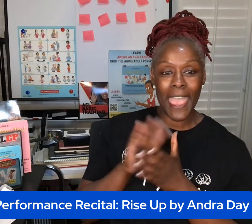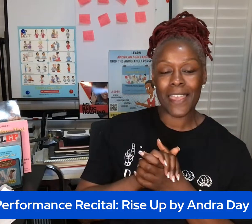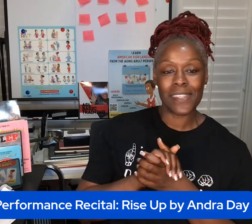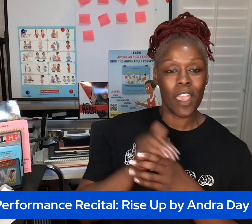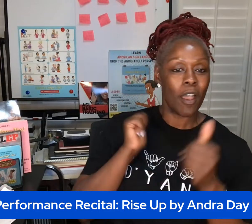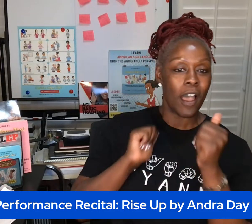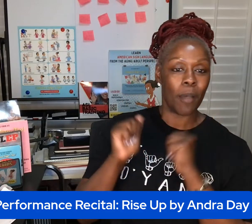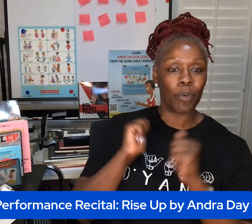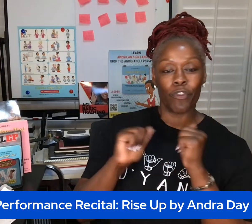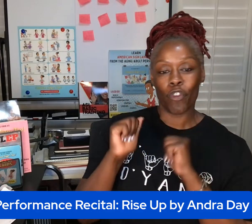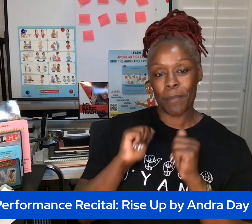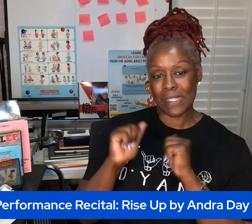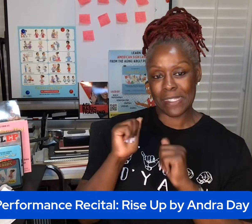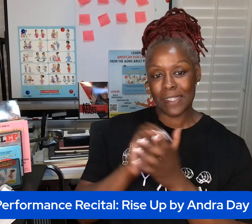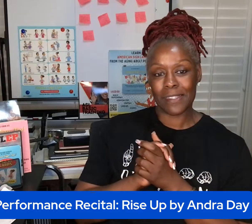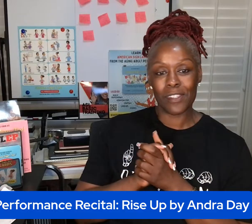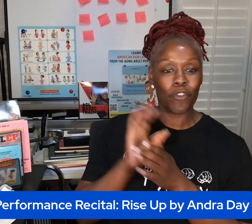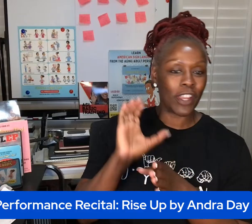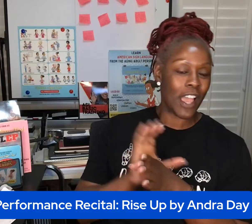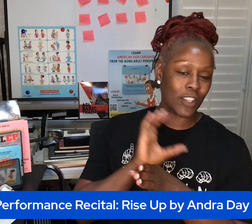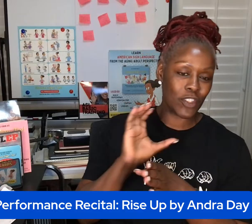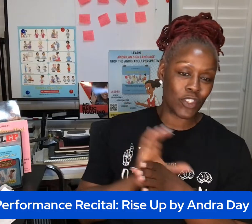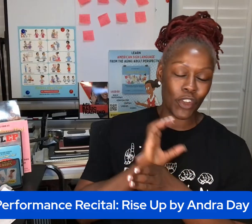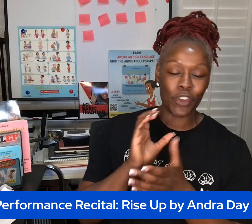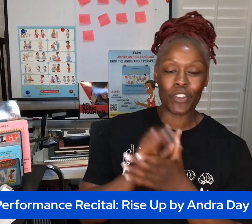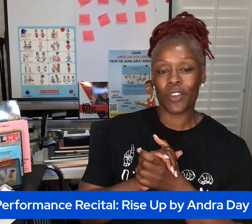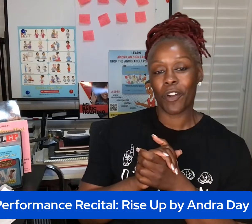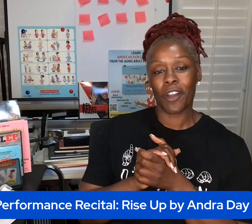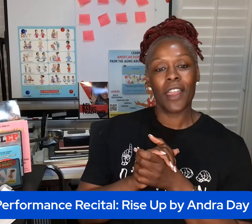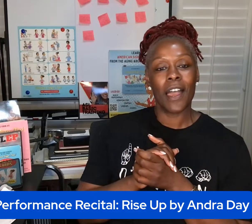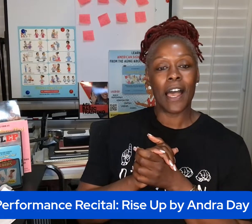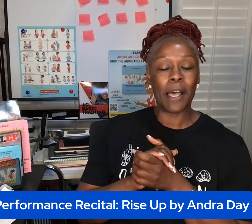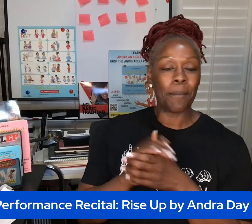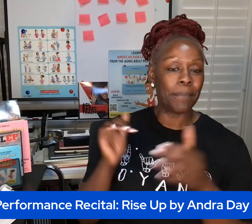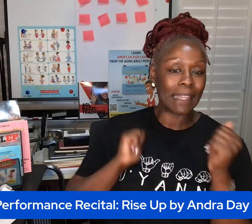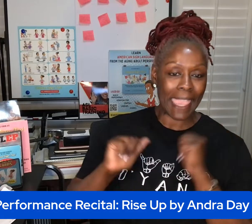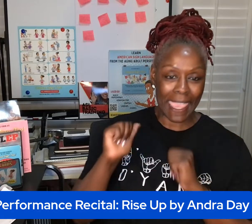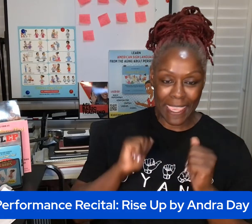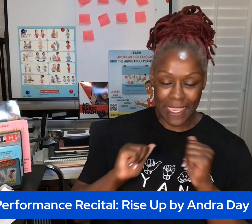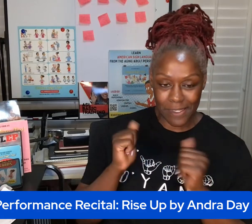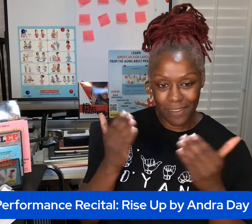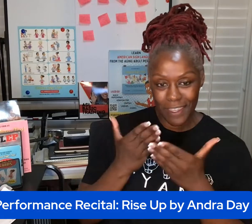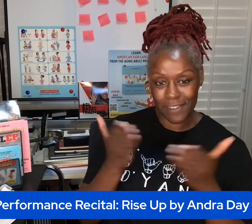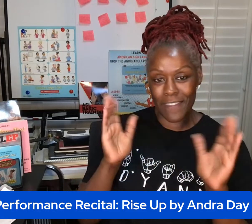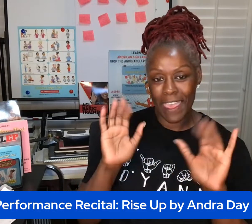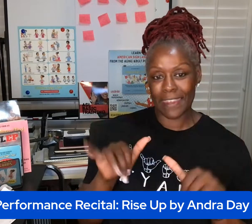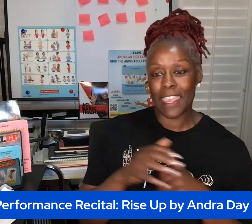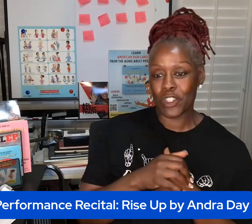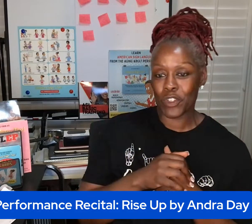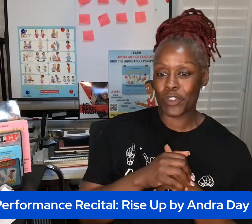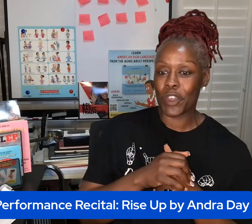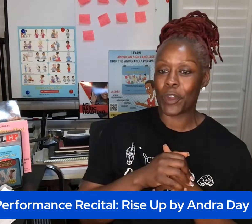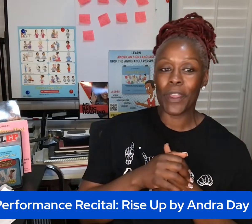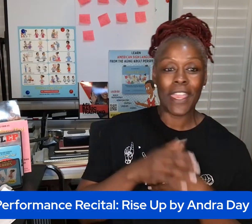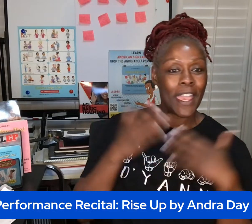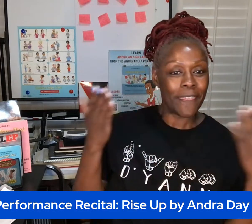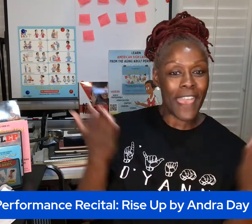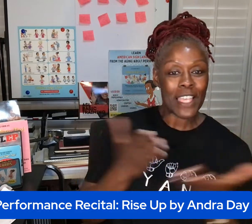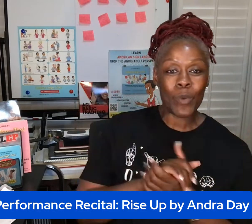as performances. So for concerts or plays, things of that nature. So that's what